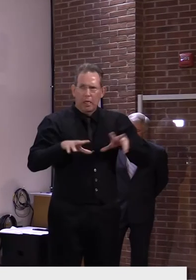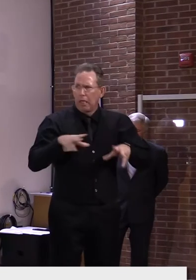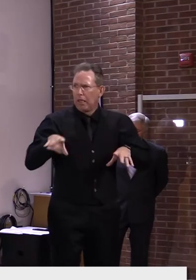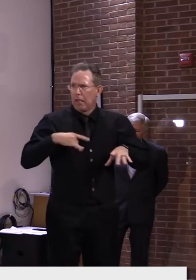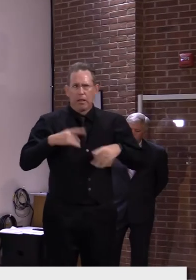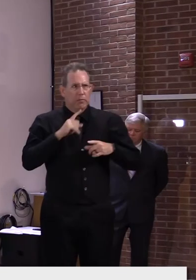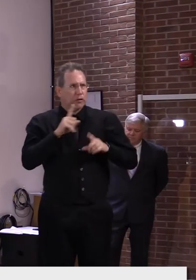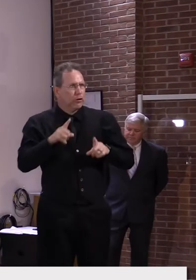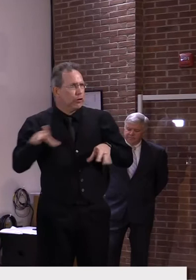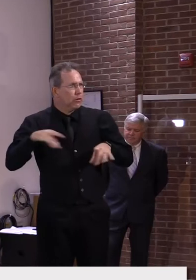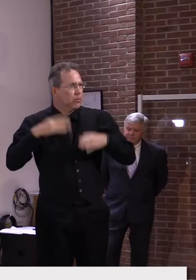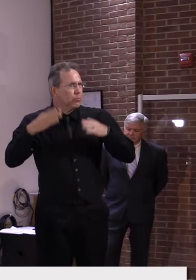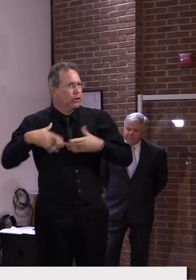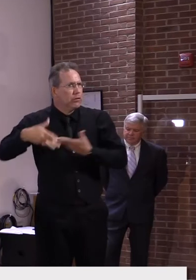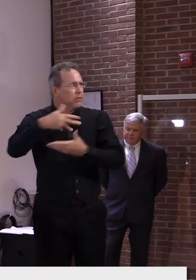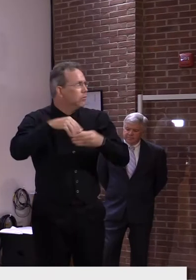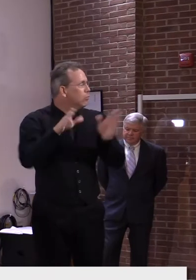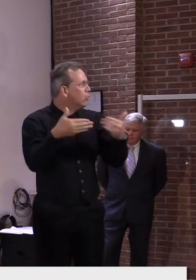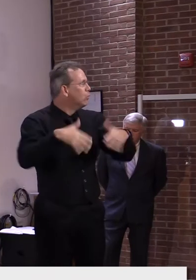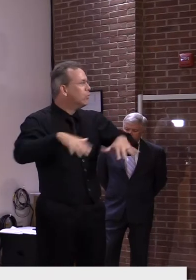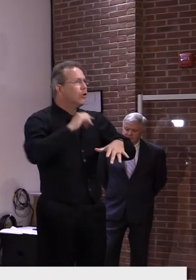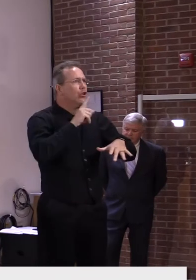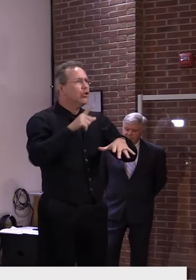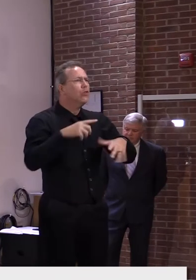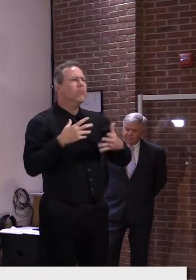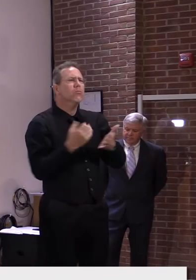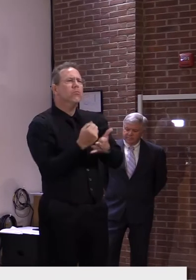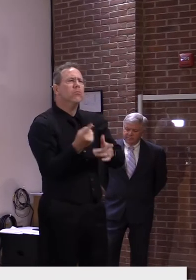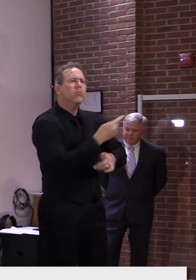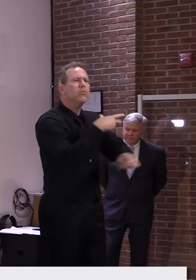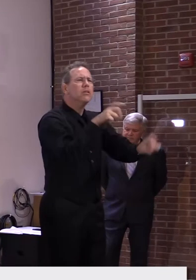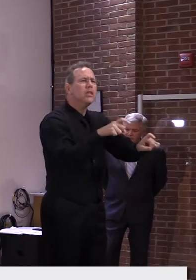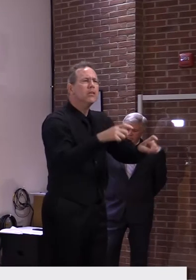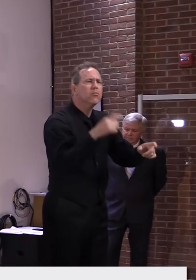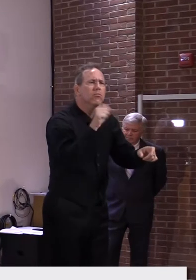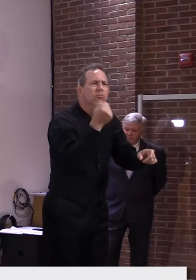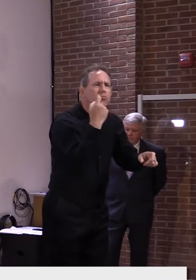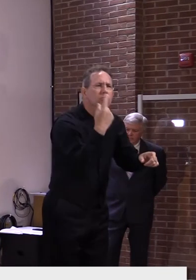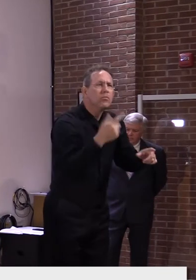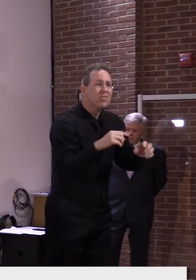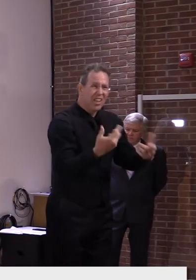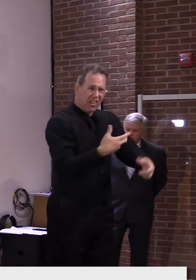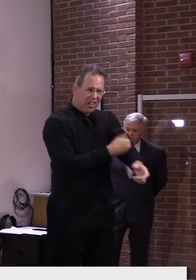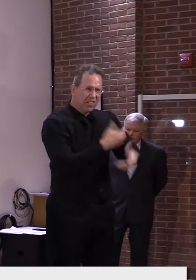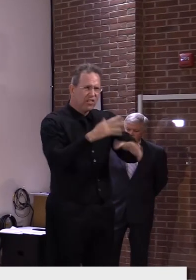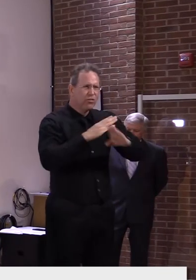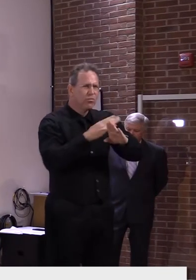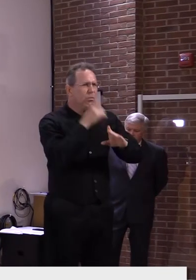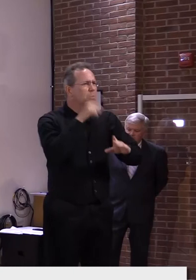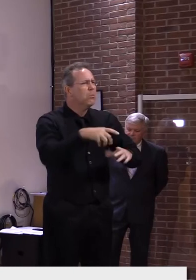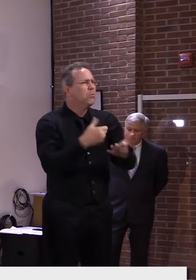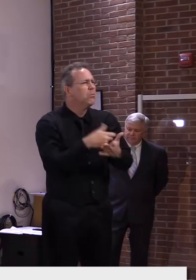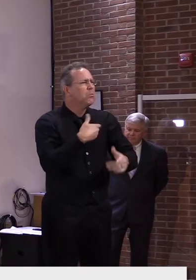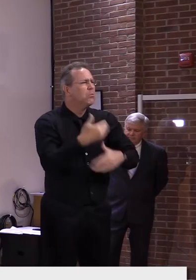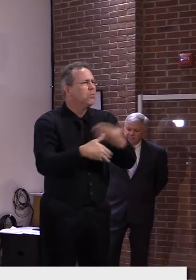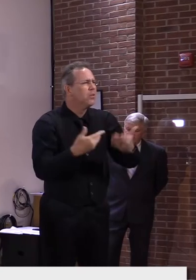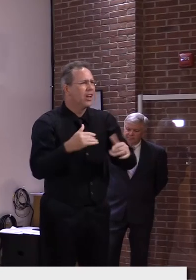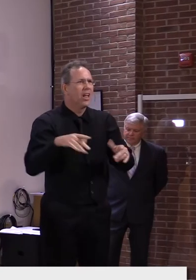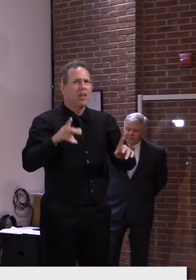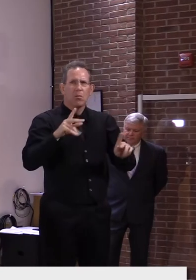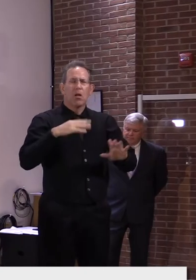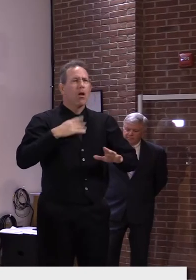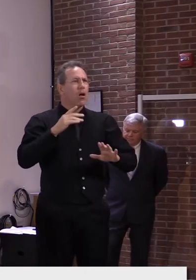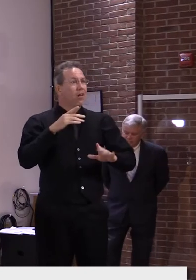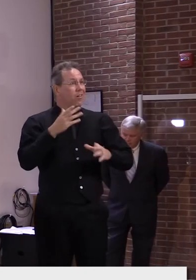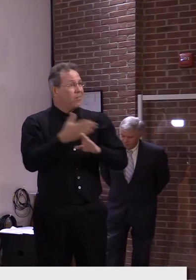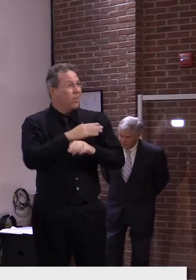available. It was easy for Vermonters to do. It provided a lot of peace of mind, and it really gave us an accurate picture